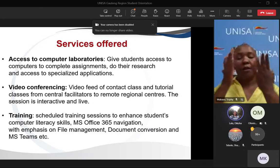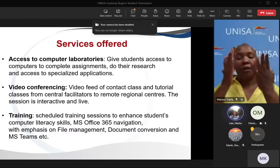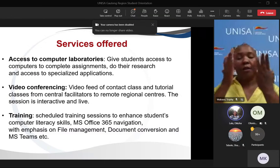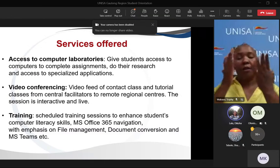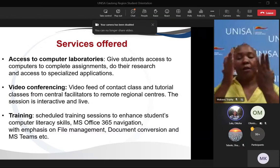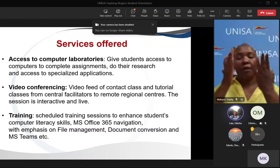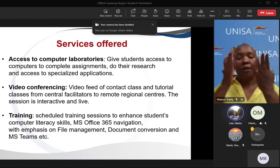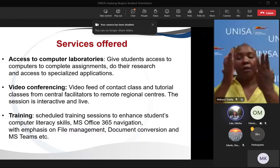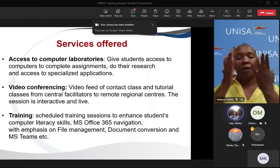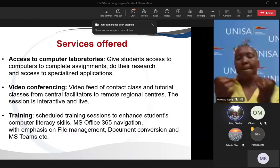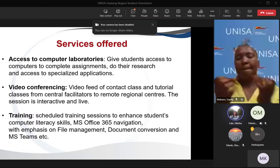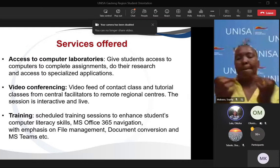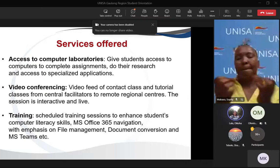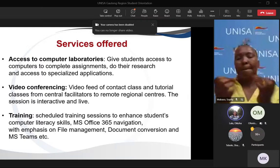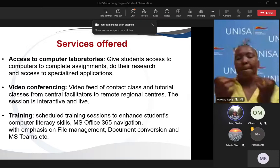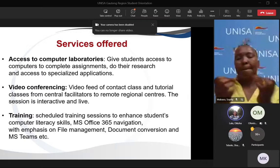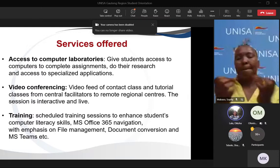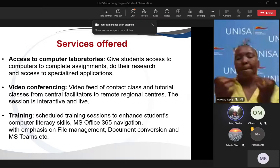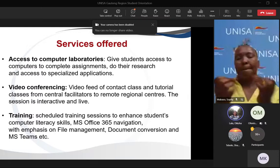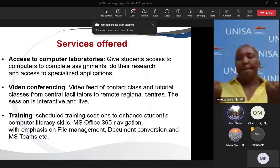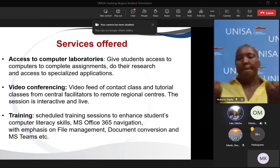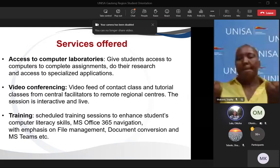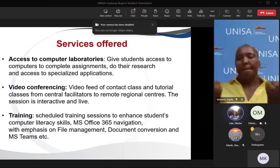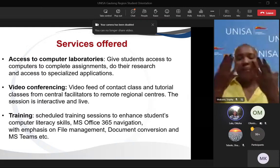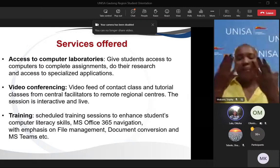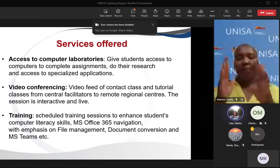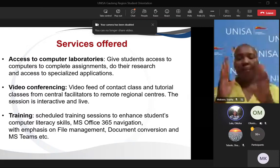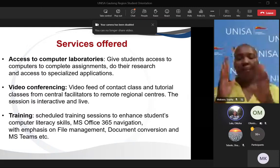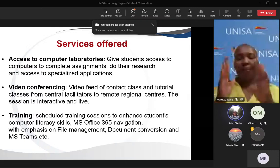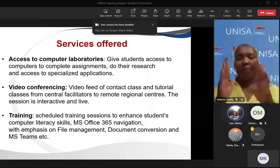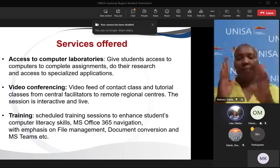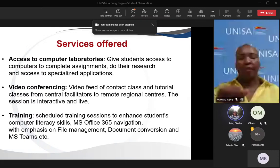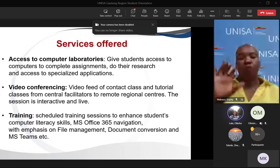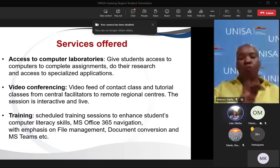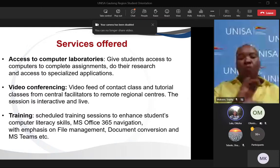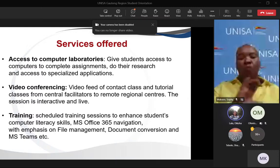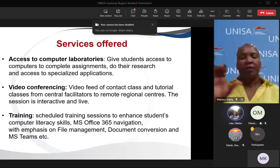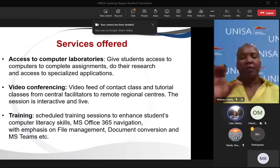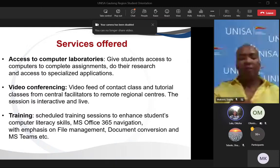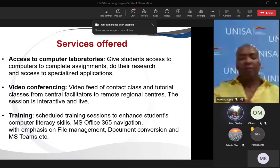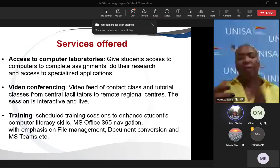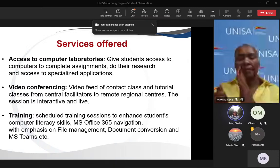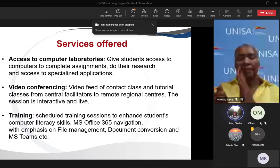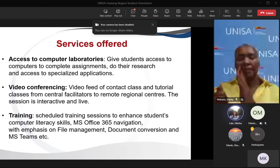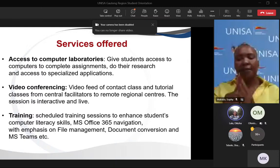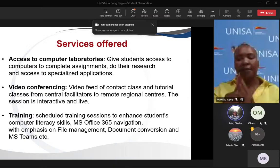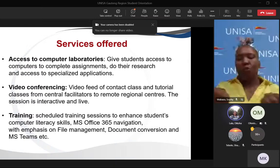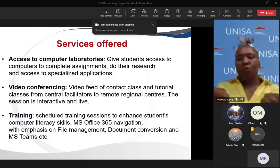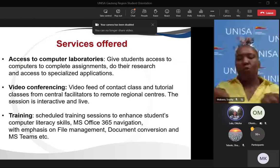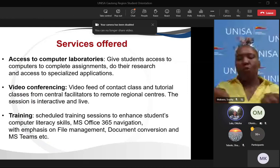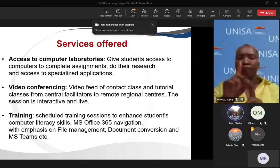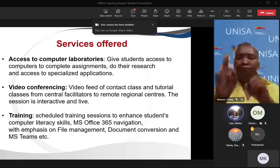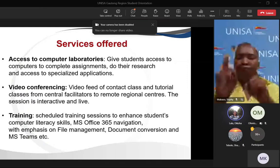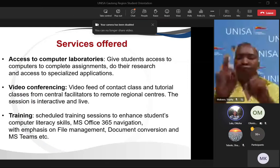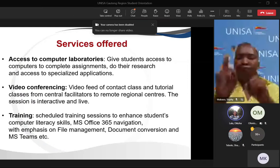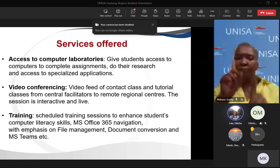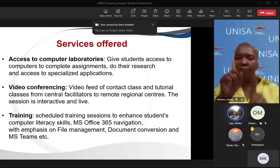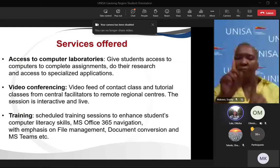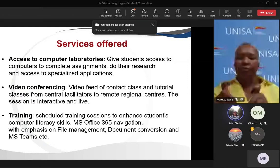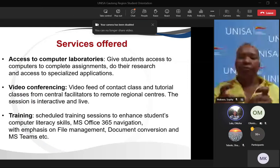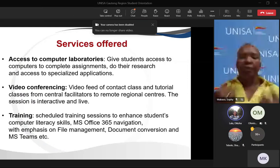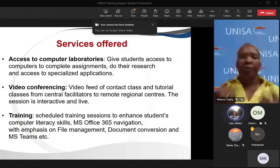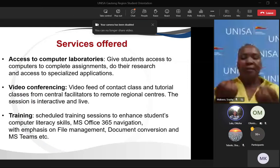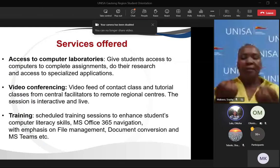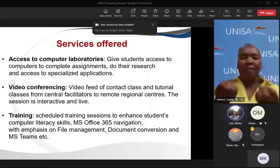training in basic computer literacy and this is needed because lots of our students will be submitting